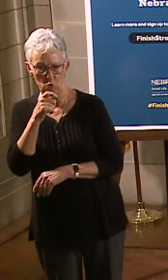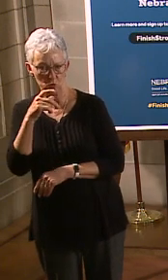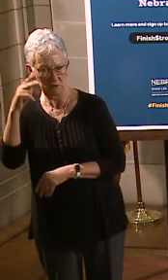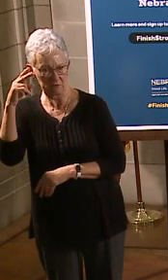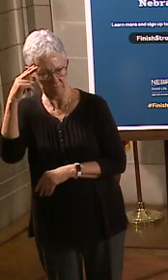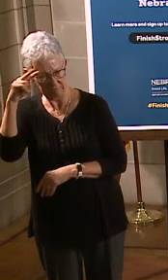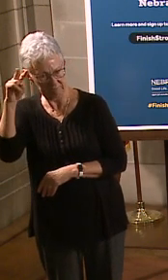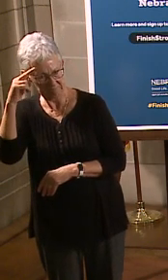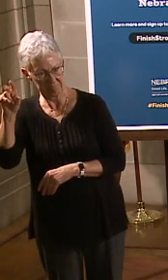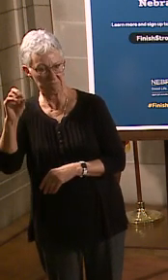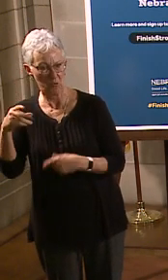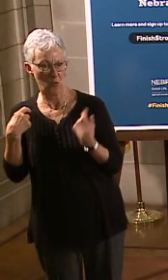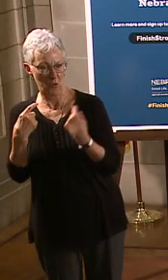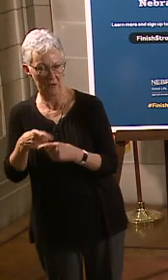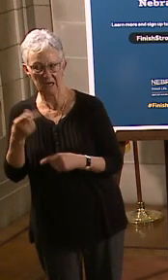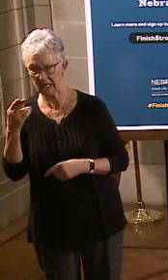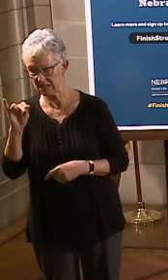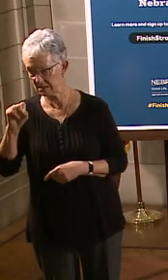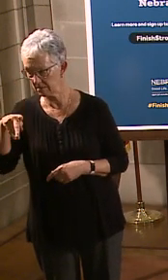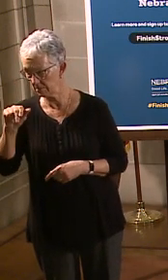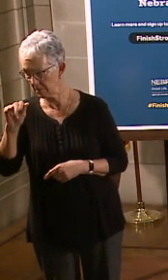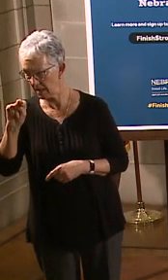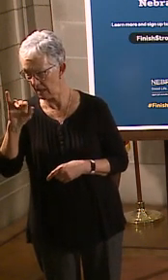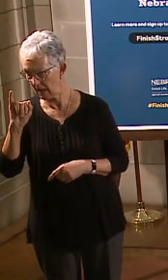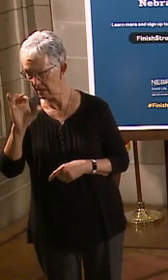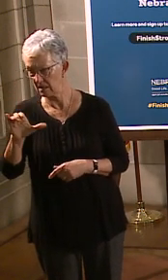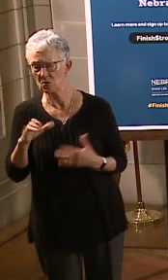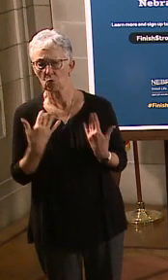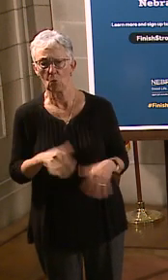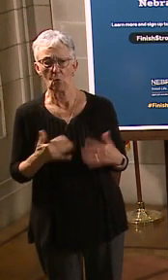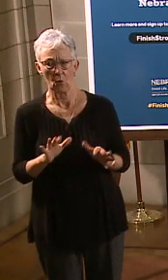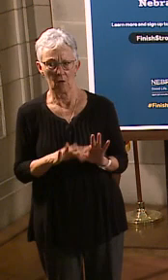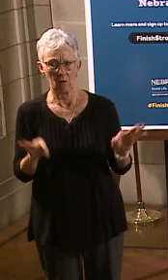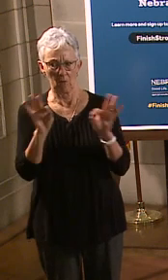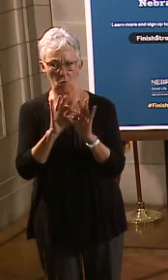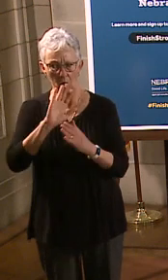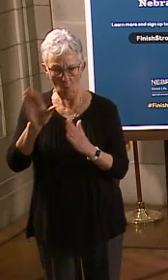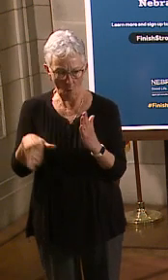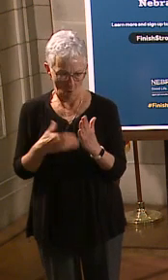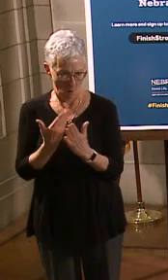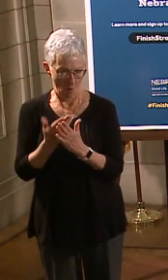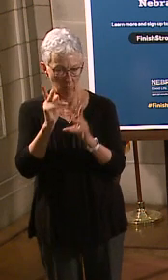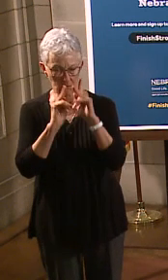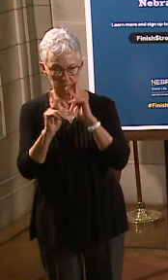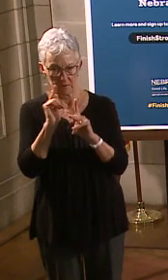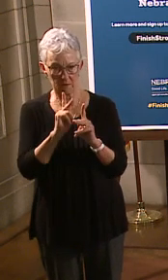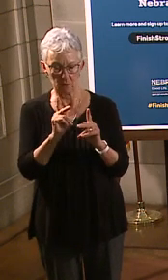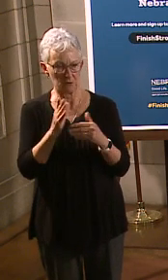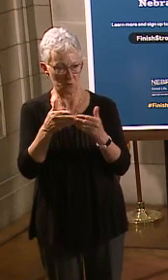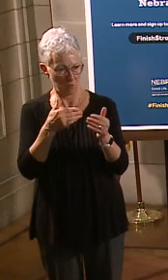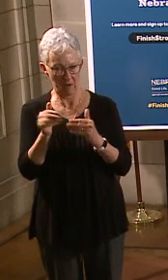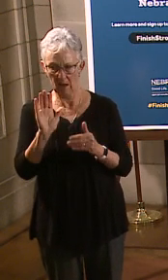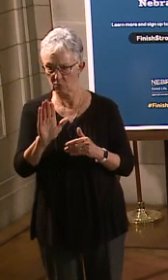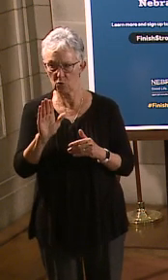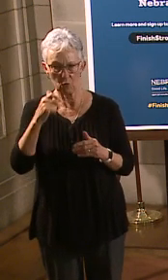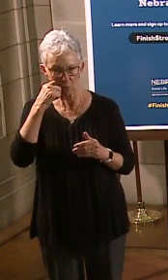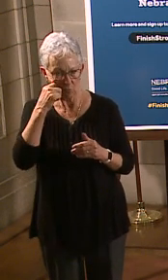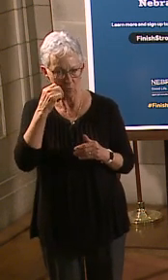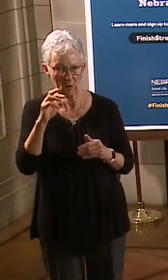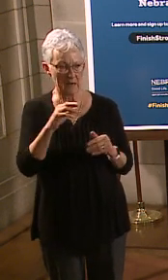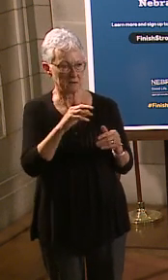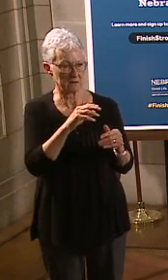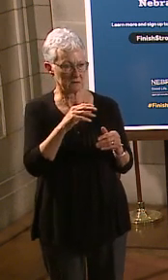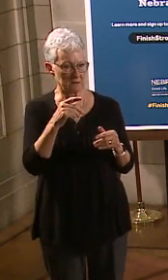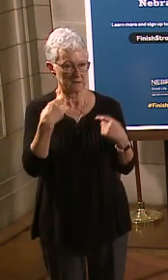severe consequences like death. So it's very important that all of our communities get vaccinated. We're working very hard through different